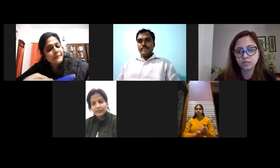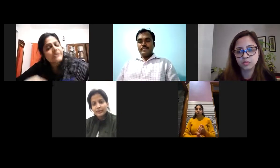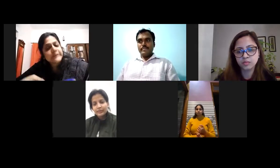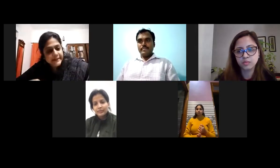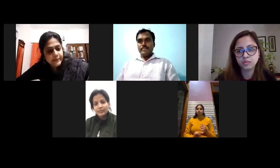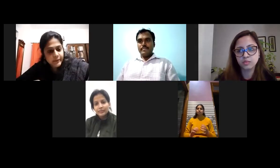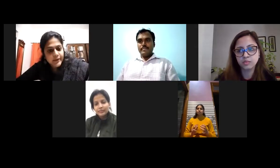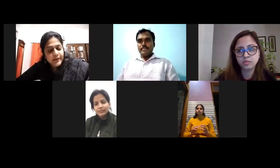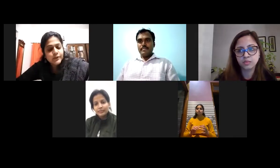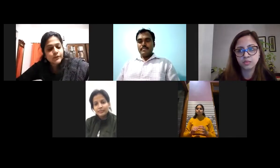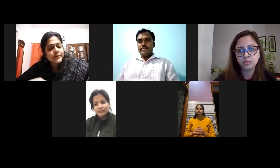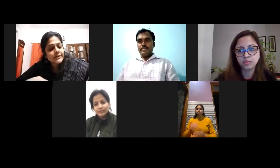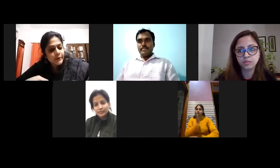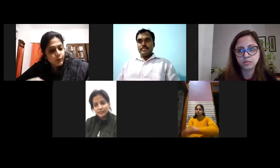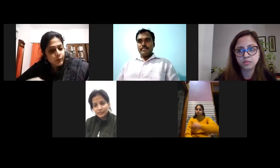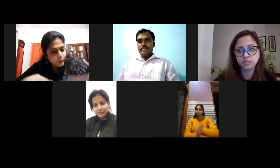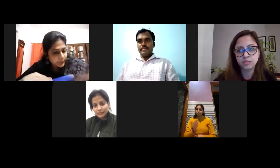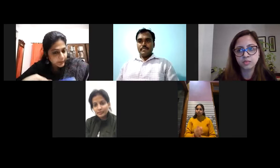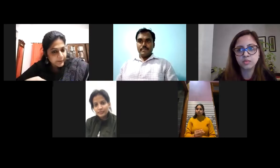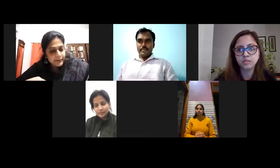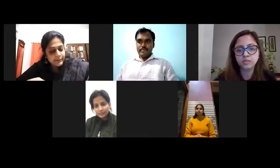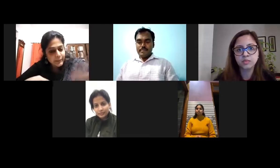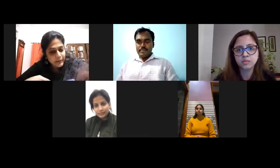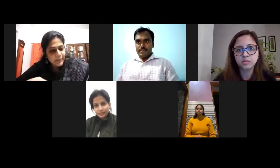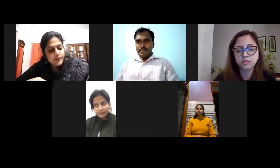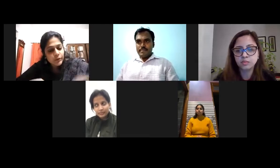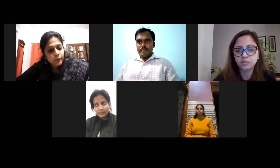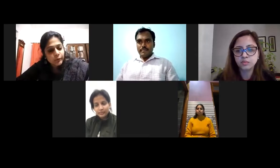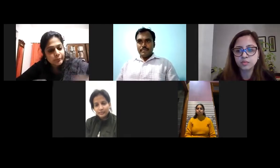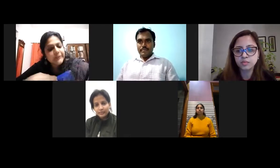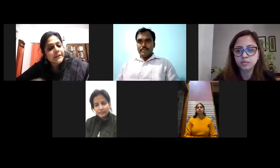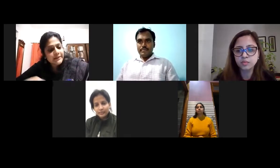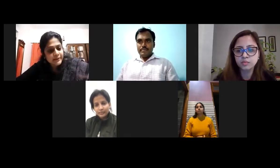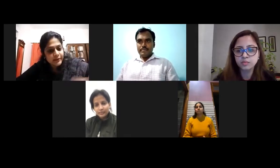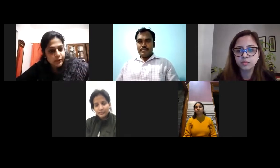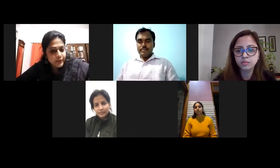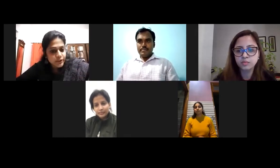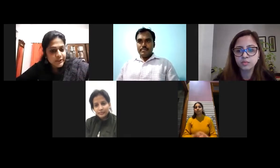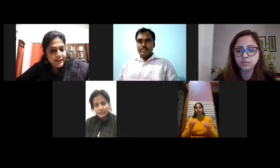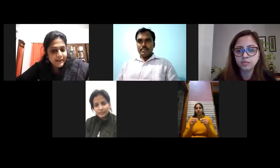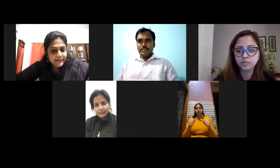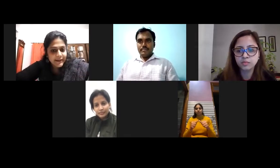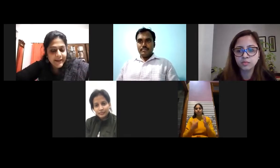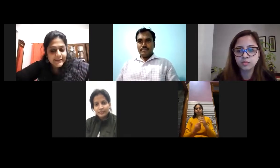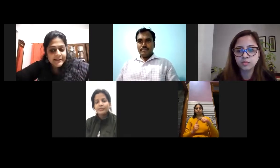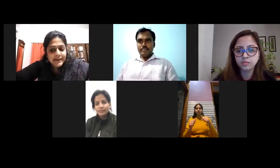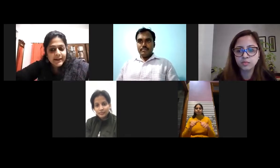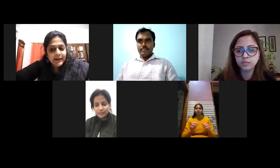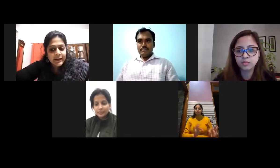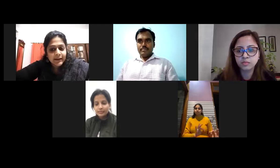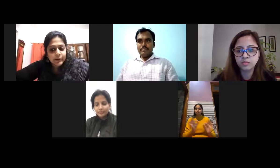marginalized, especially disabled. So, for instance, he also comments on Bertha's relocation in the attic